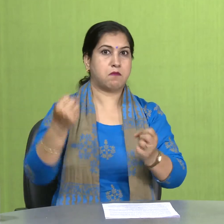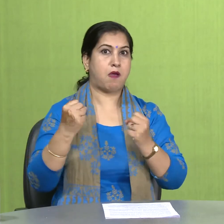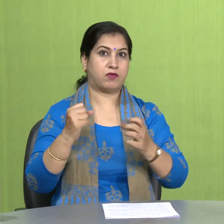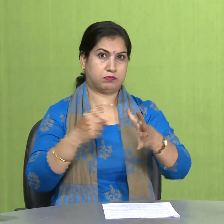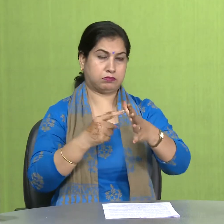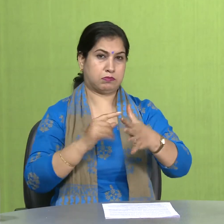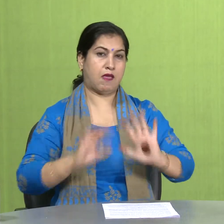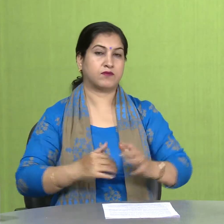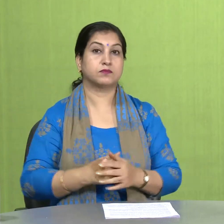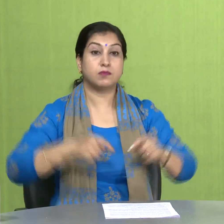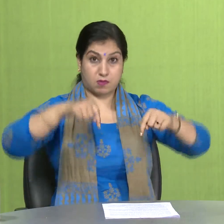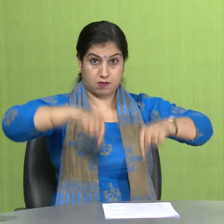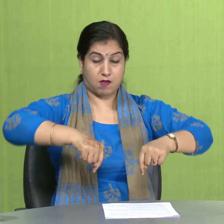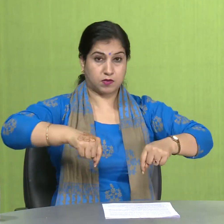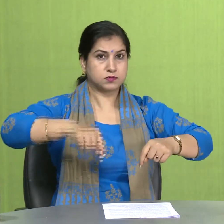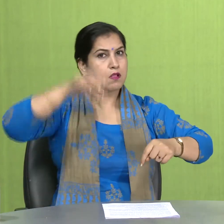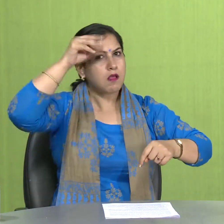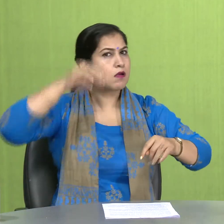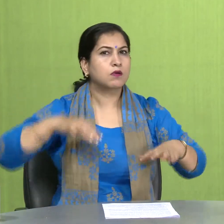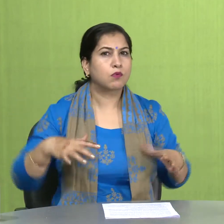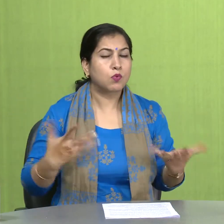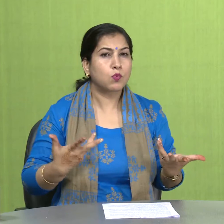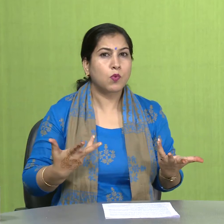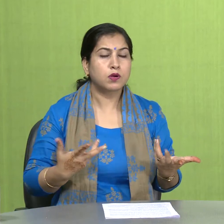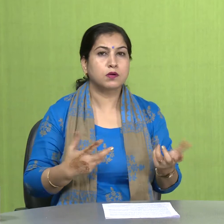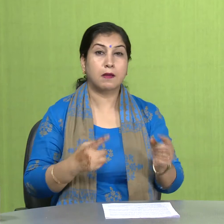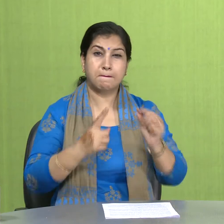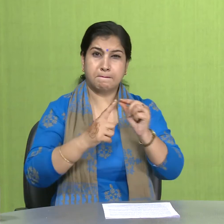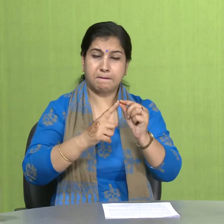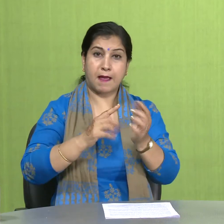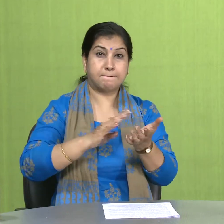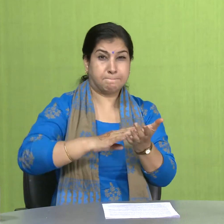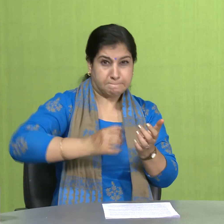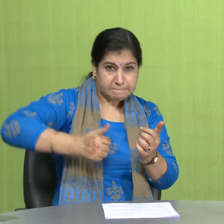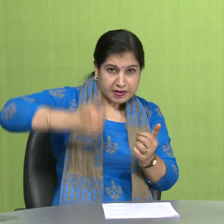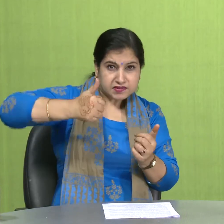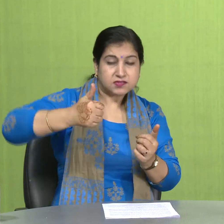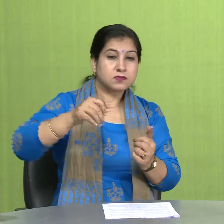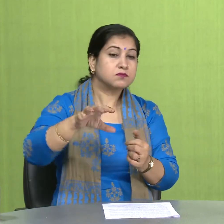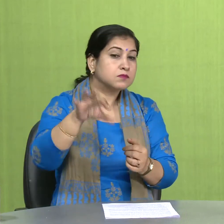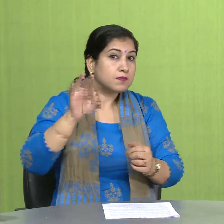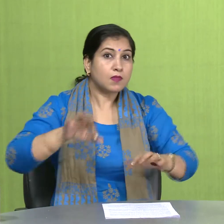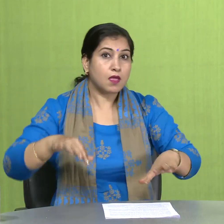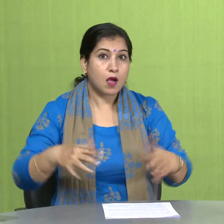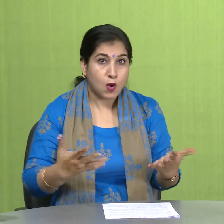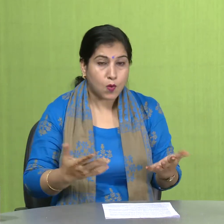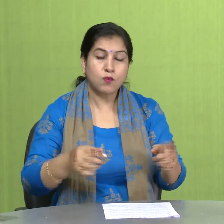In today's lesson, we will learn about the appointment of the Prime Minister and the